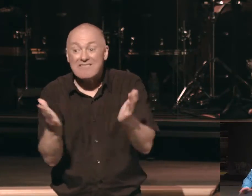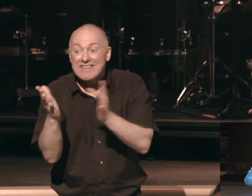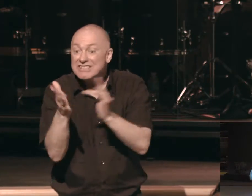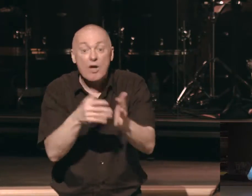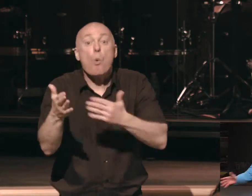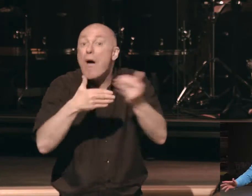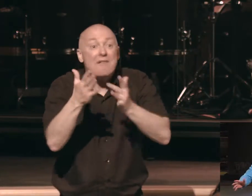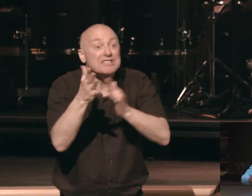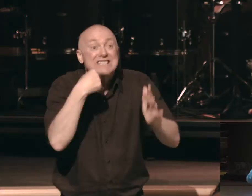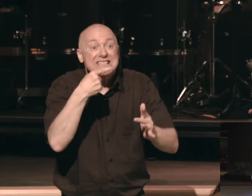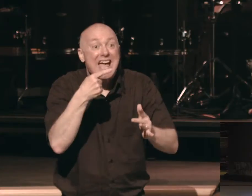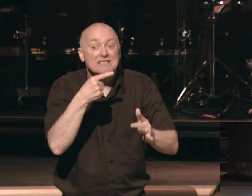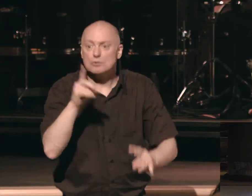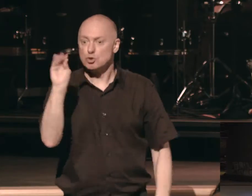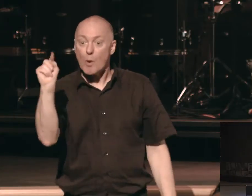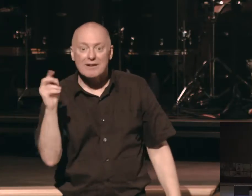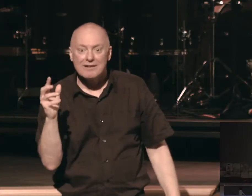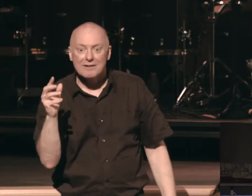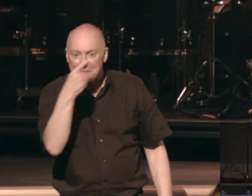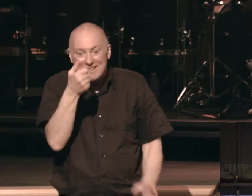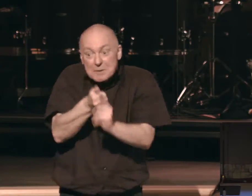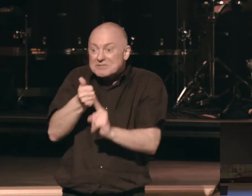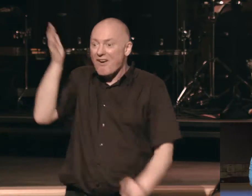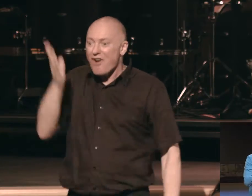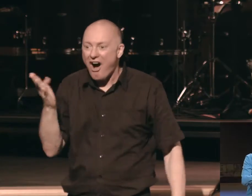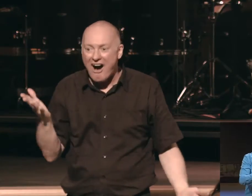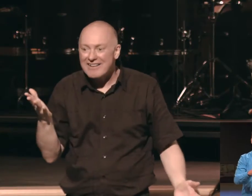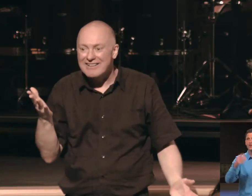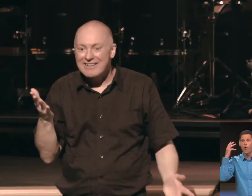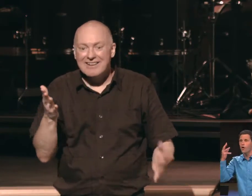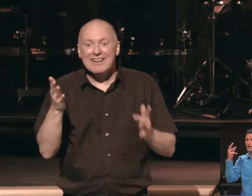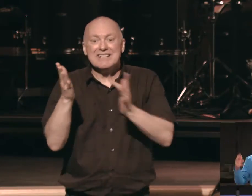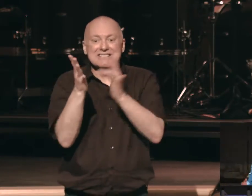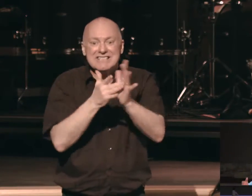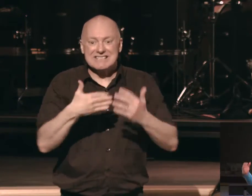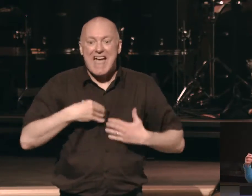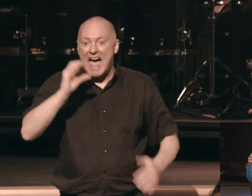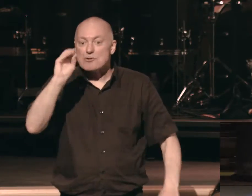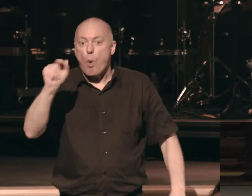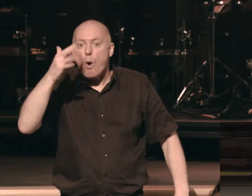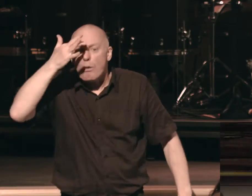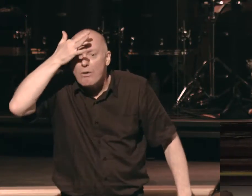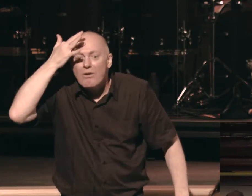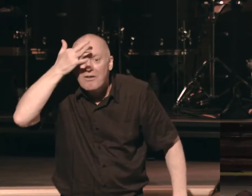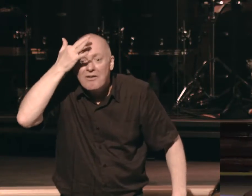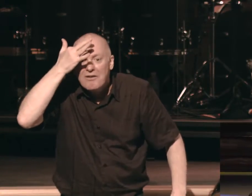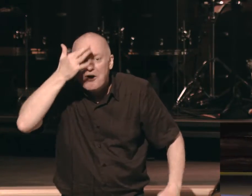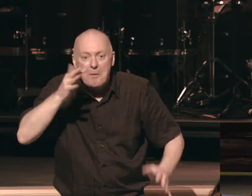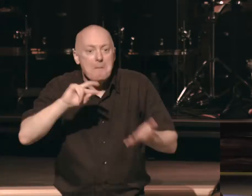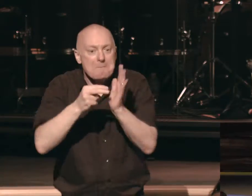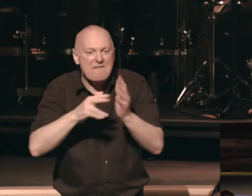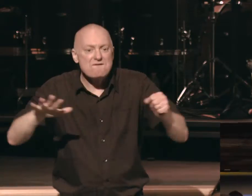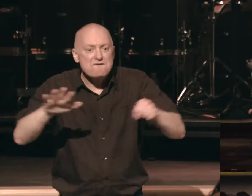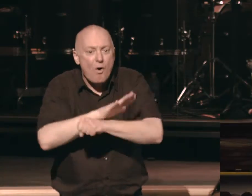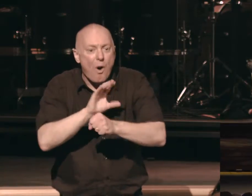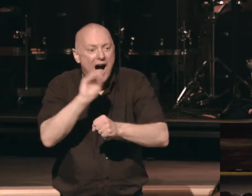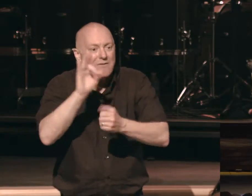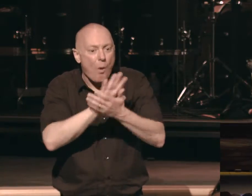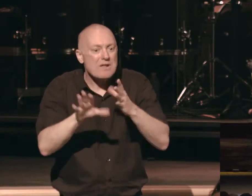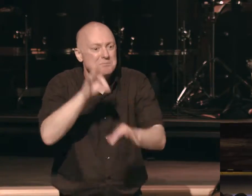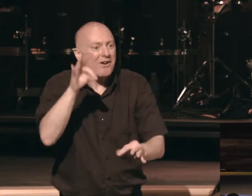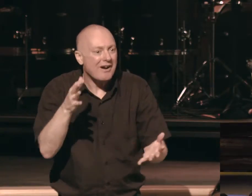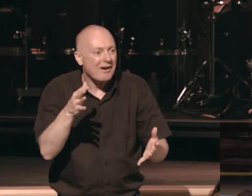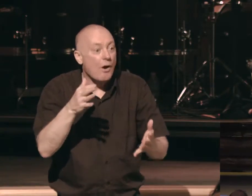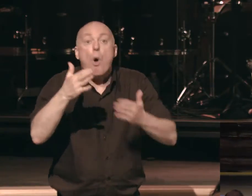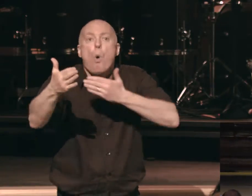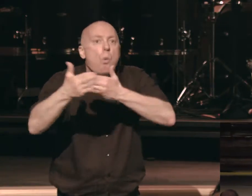it. Whatever Jesus says, do it, because He's following God. And He has oil on His forehead to perfection. He, all the fullness of God